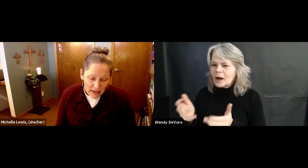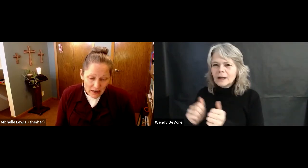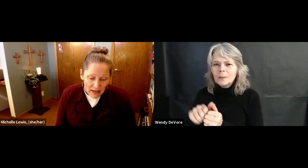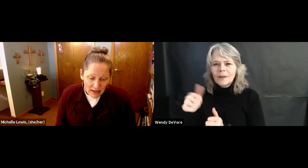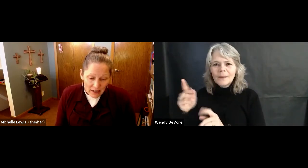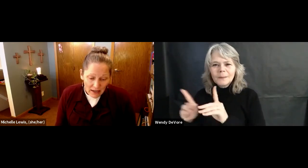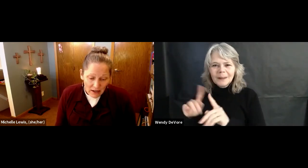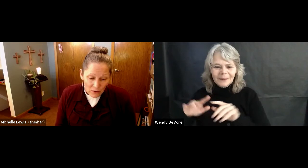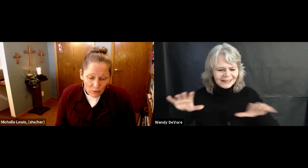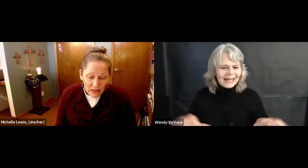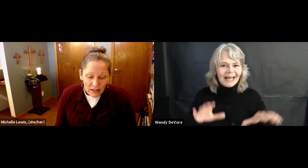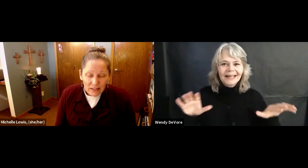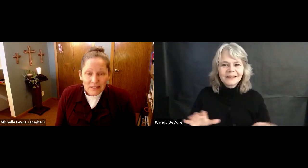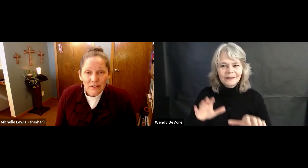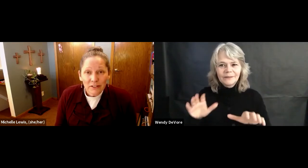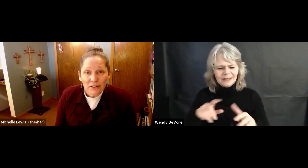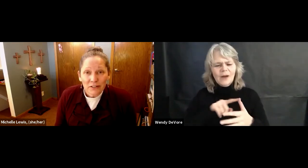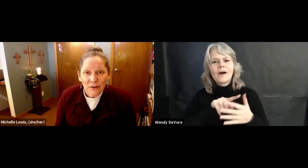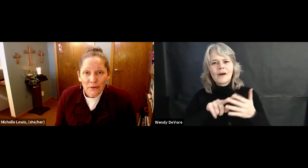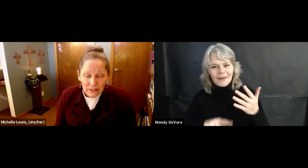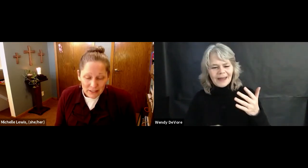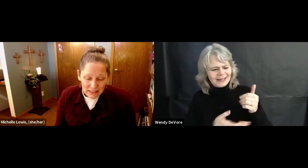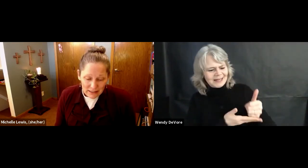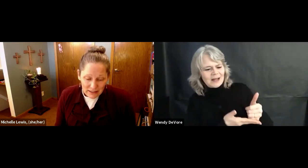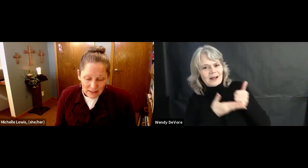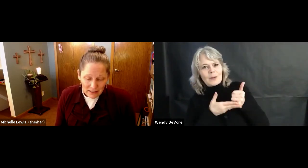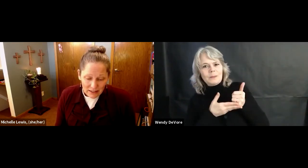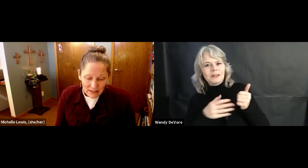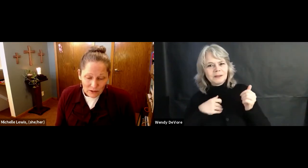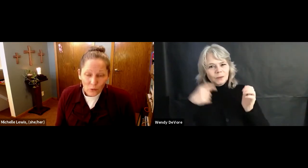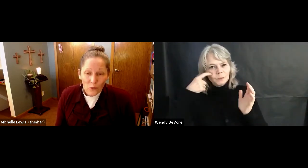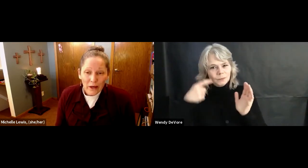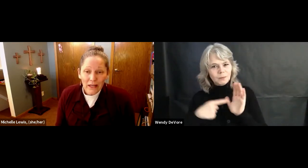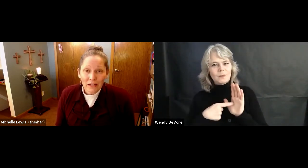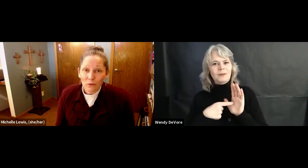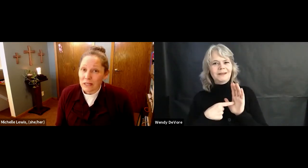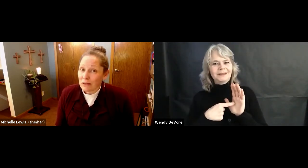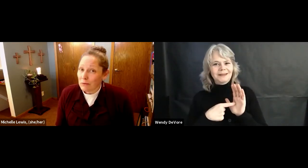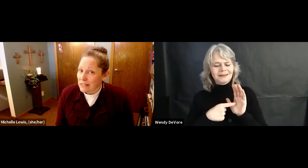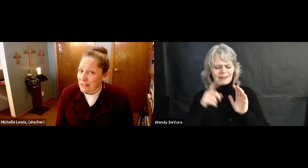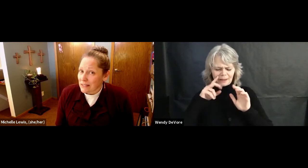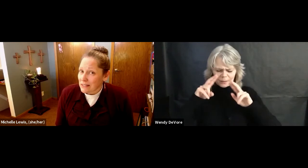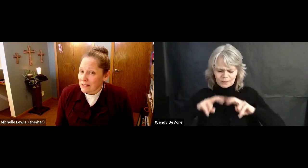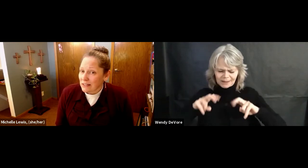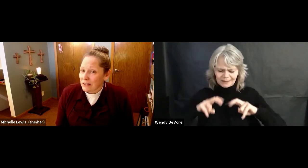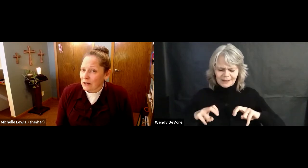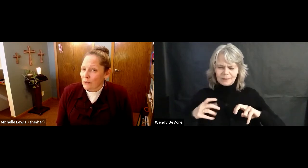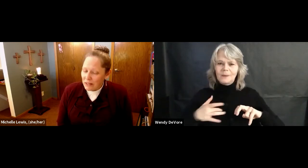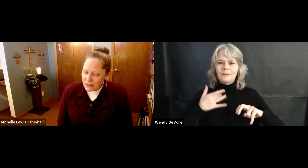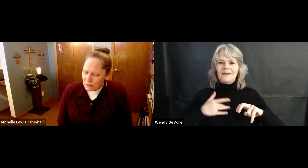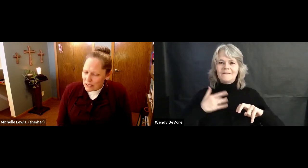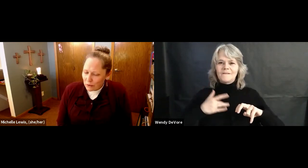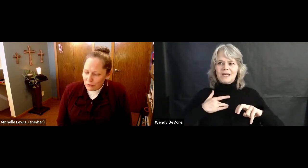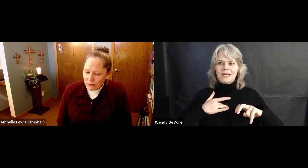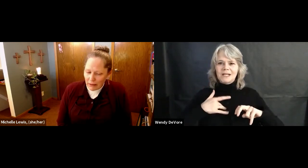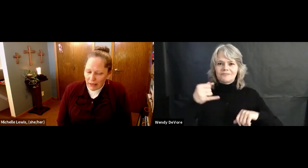activities, we can start to notice when we resist.